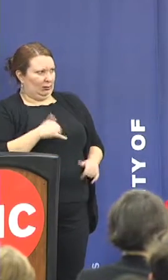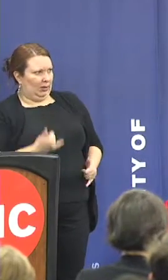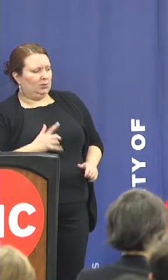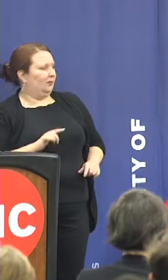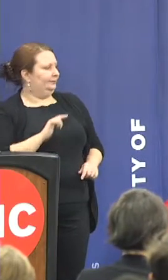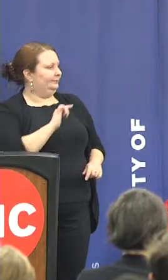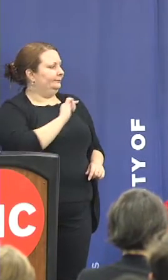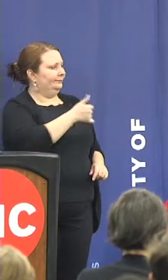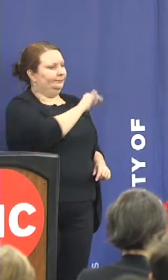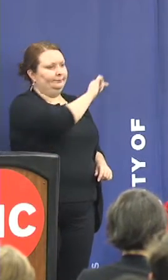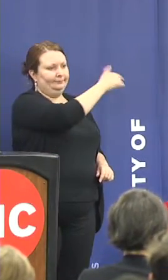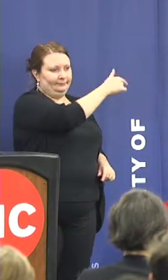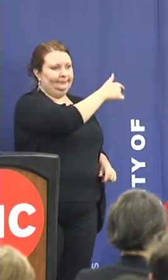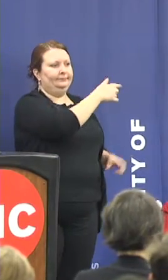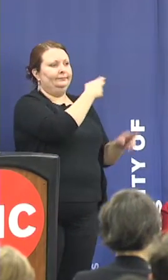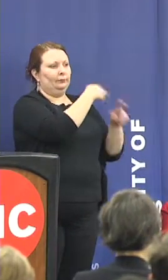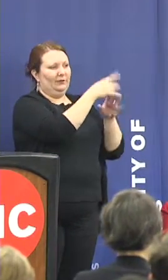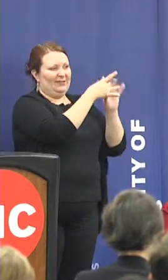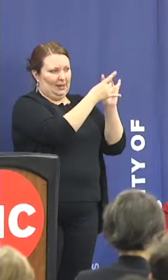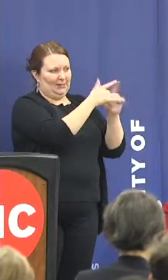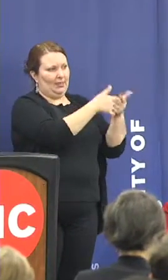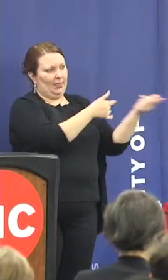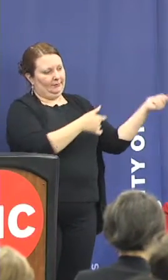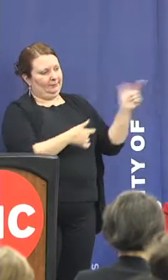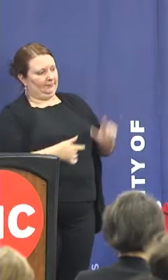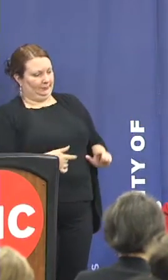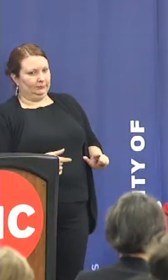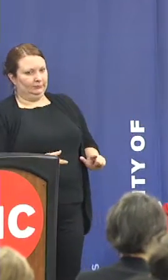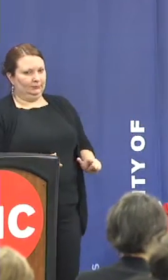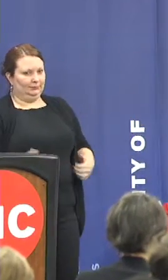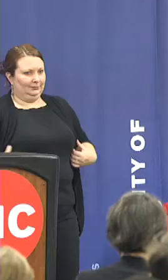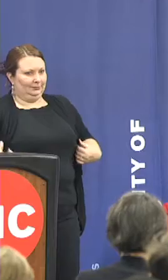two ask their very quick. Sure.